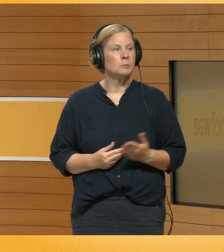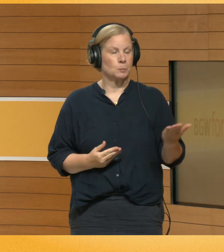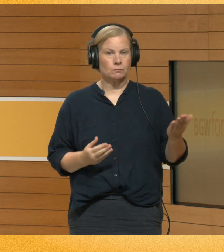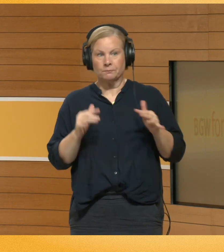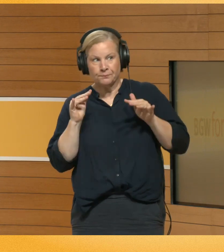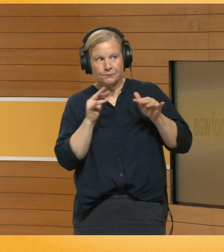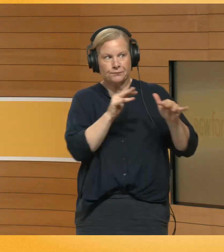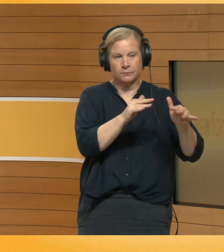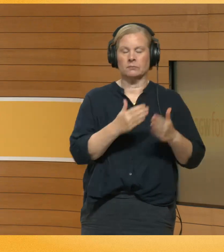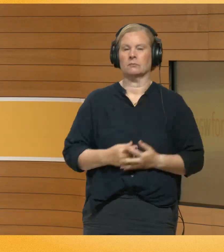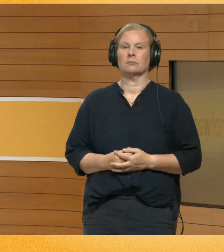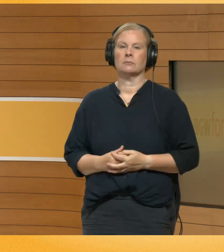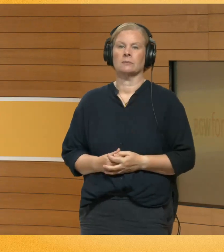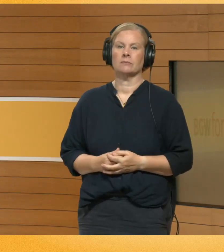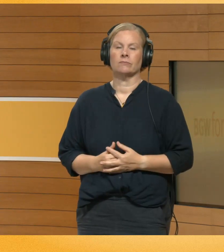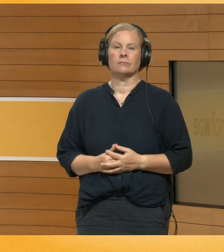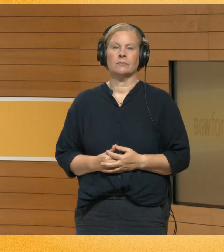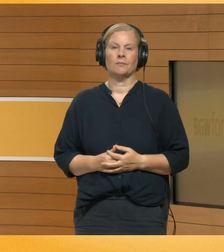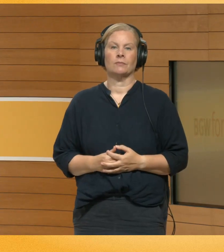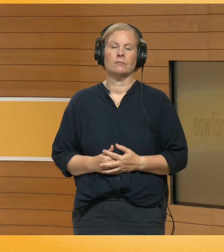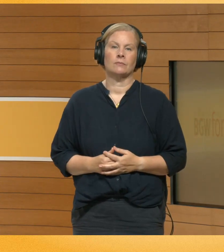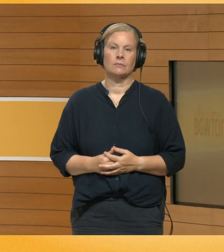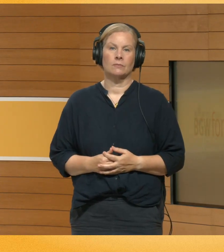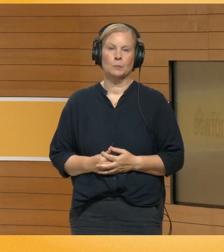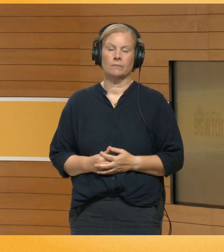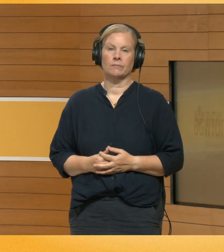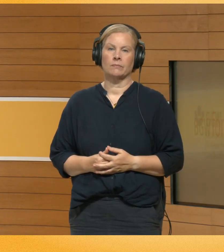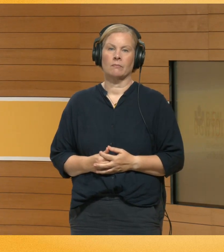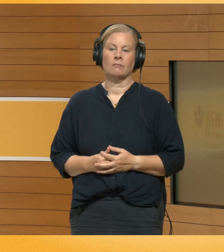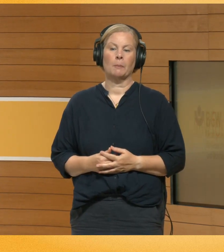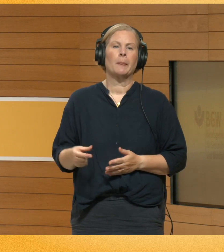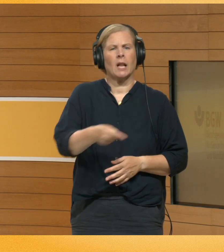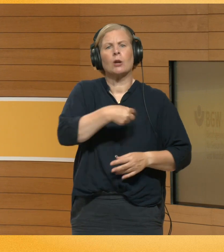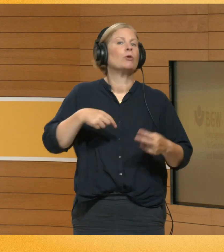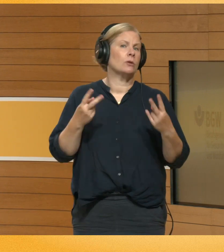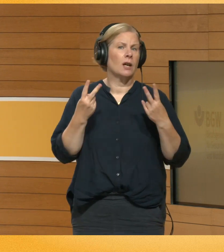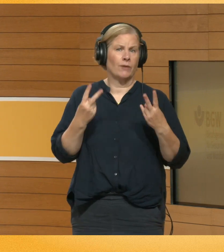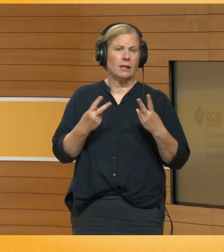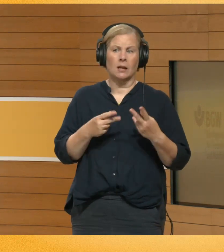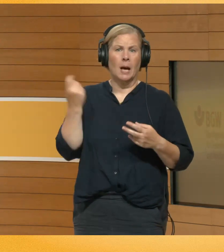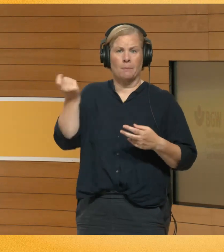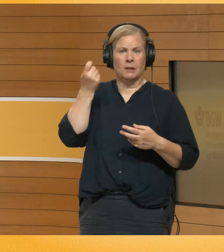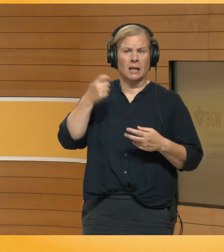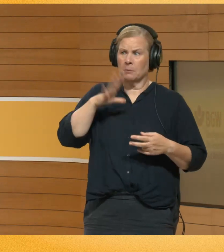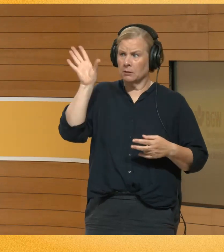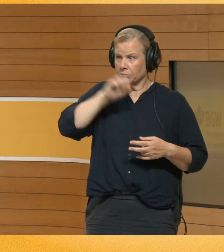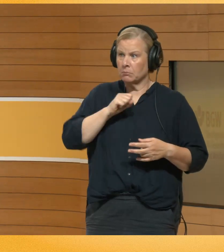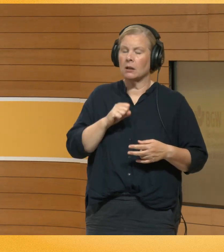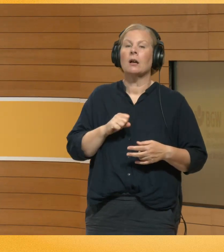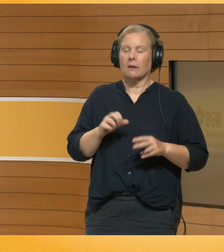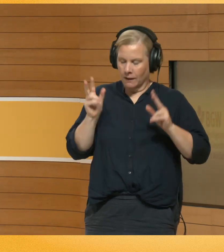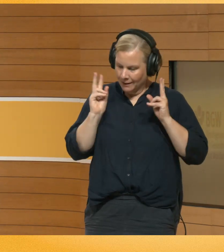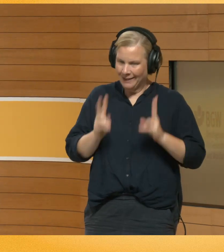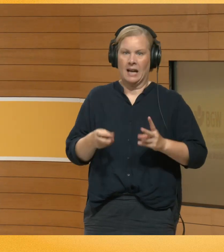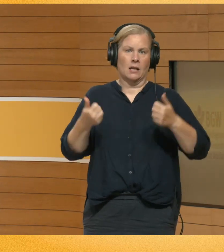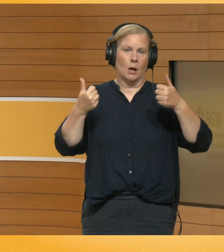of their staff's health. And we can enforce that. It's very important for us that companies comply with that, and